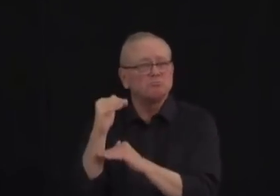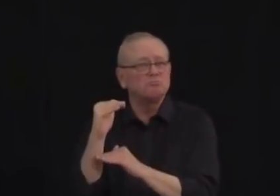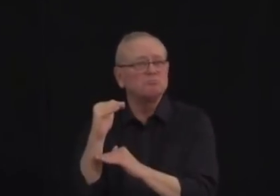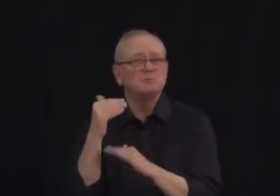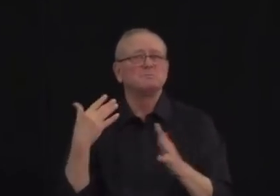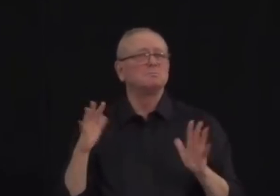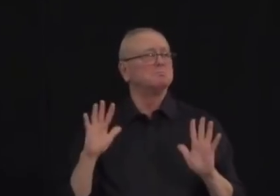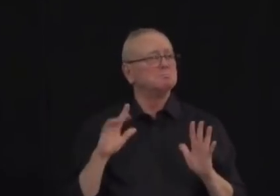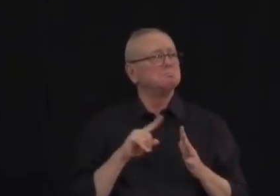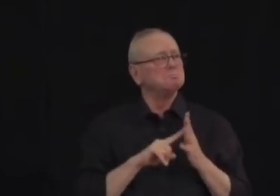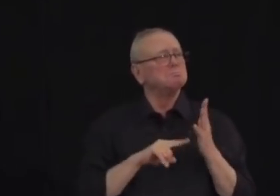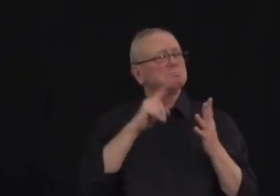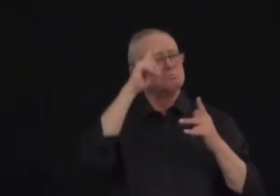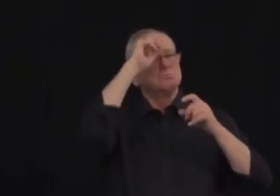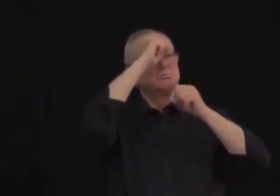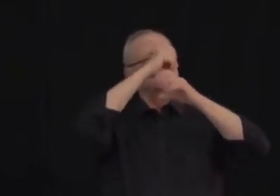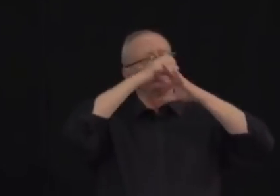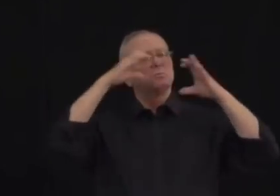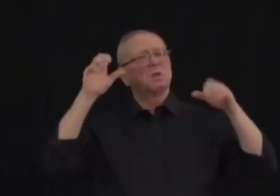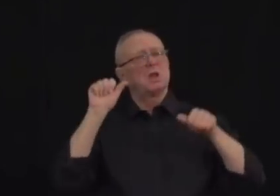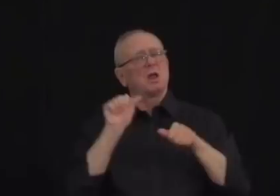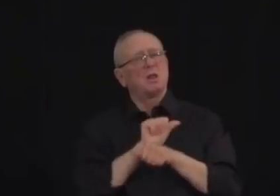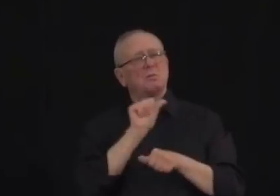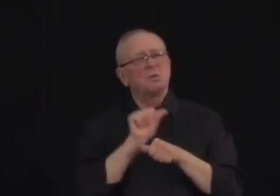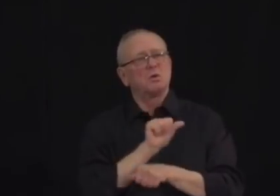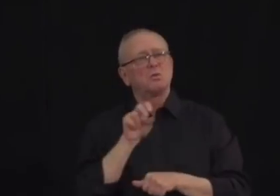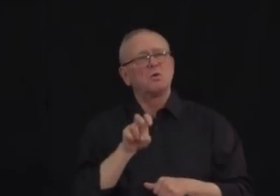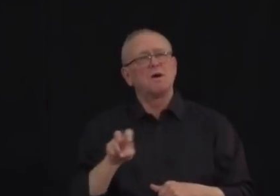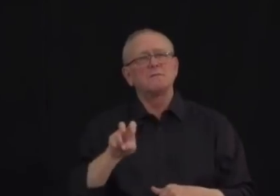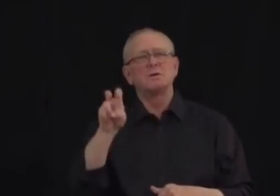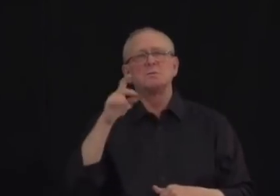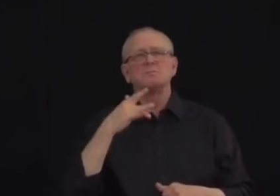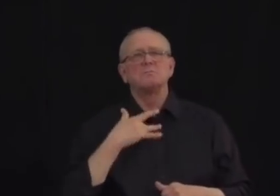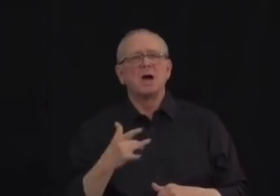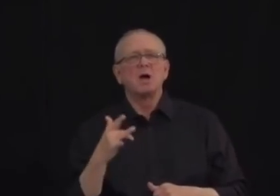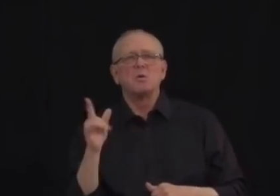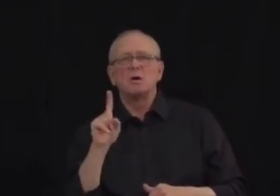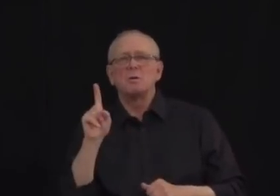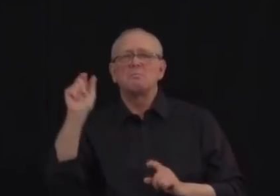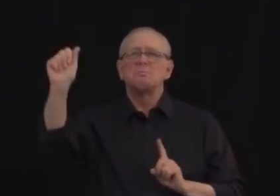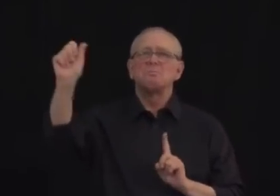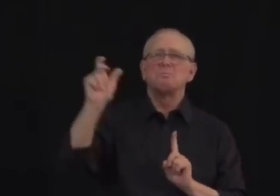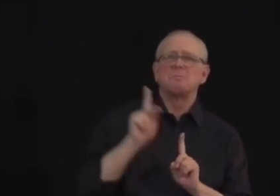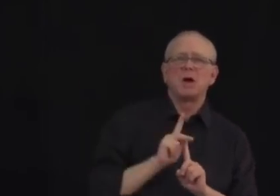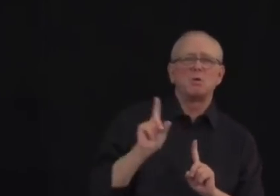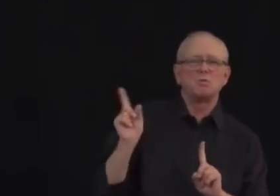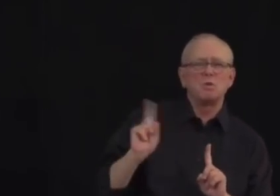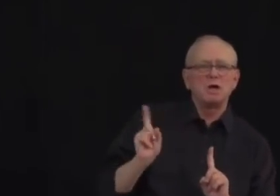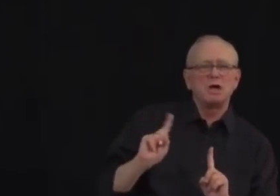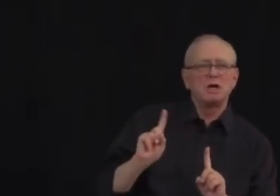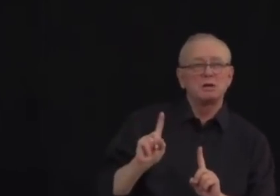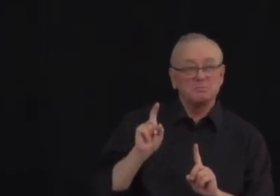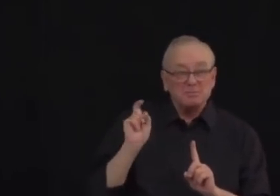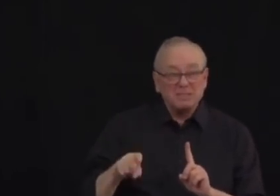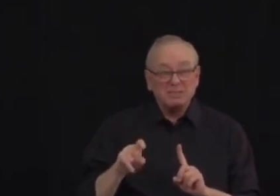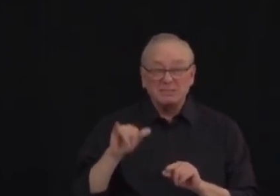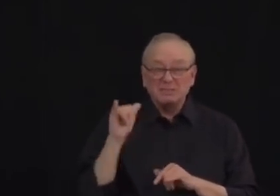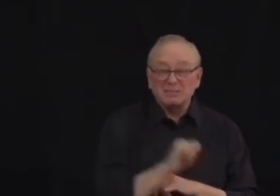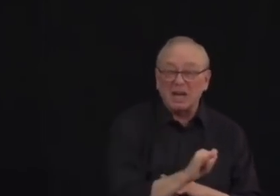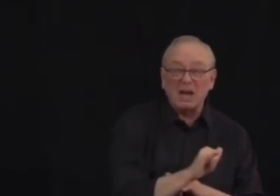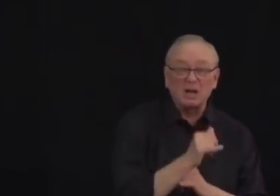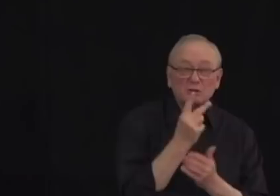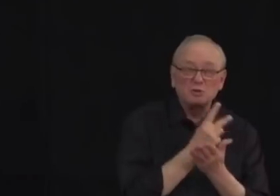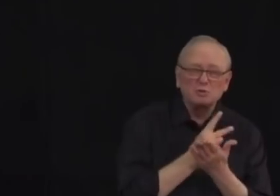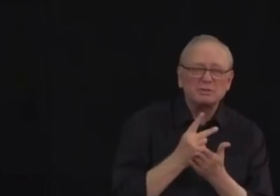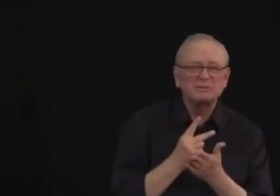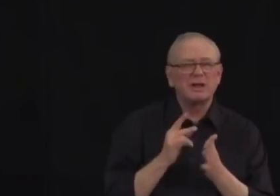to and where they come back from and whether or not they need to go into that 2-week quarantine after coming back. All of those are things that I would